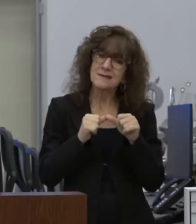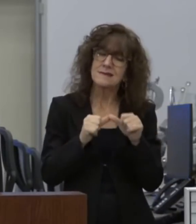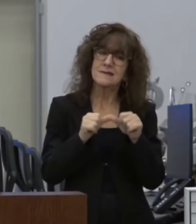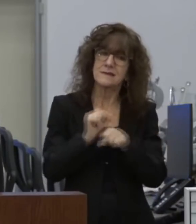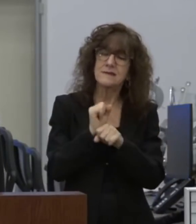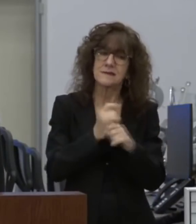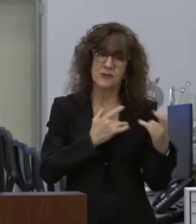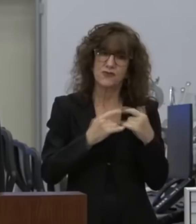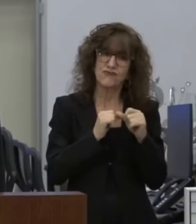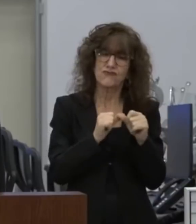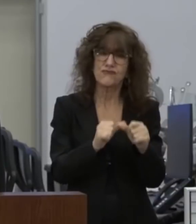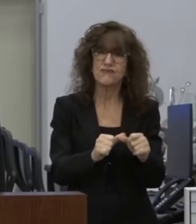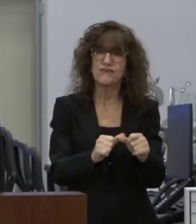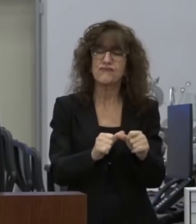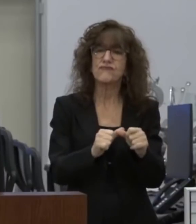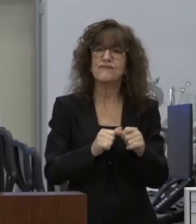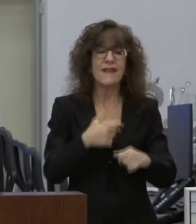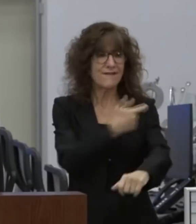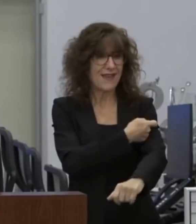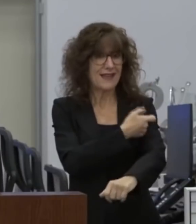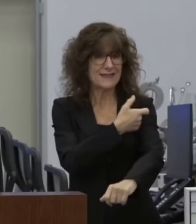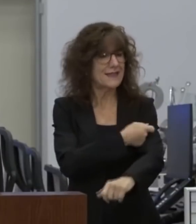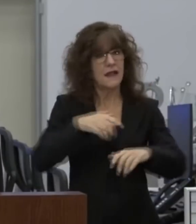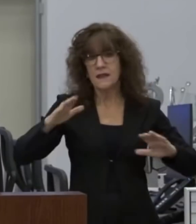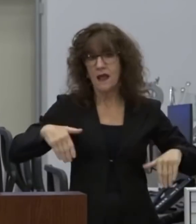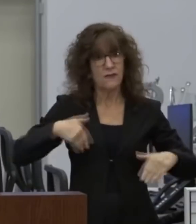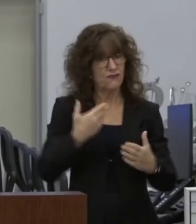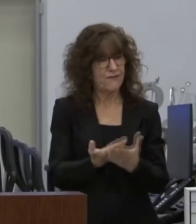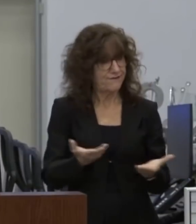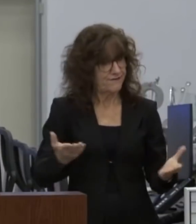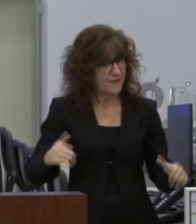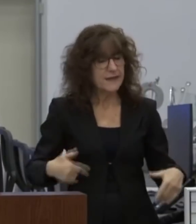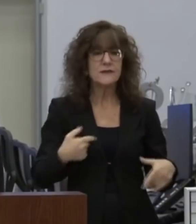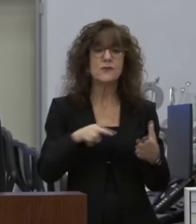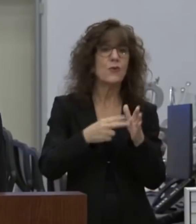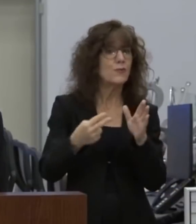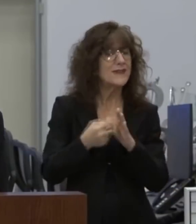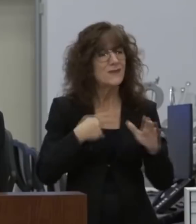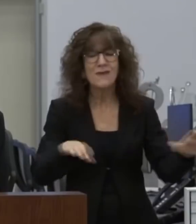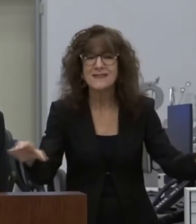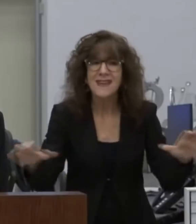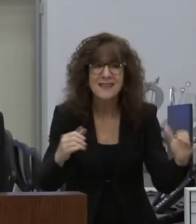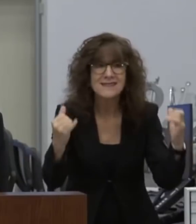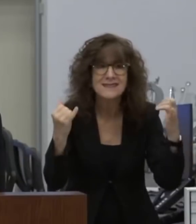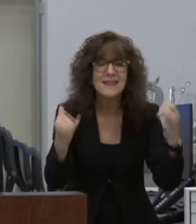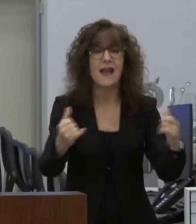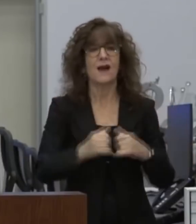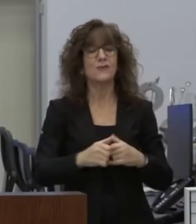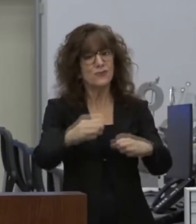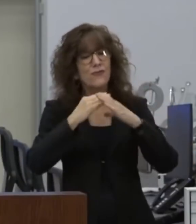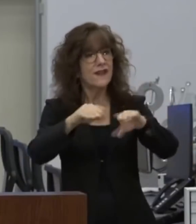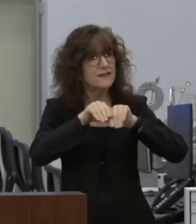remain concerned. The vaccine is not yet here, so we must act now to limit the spread